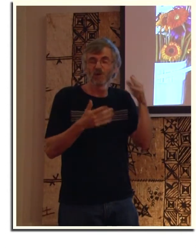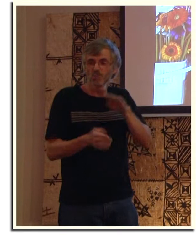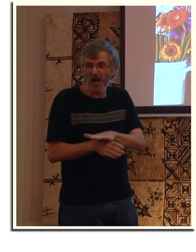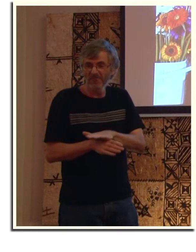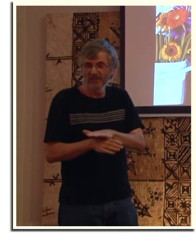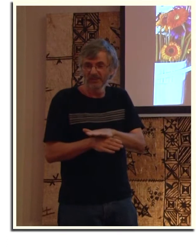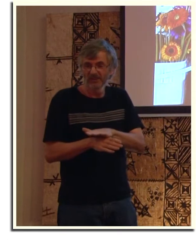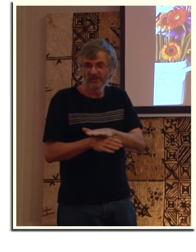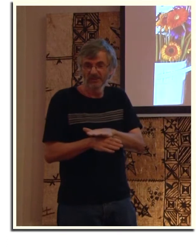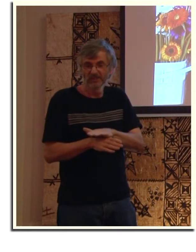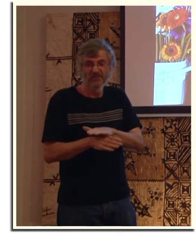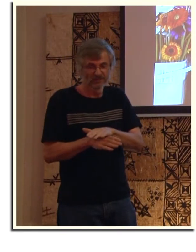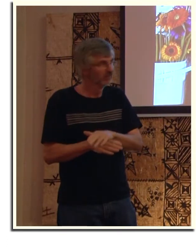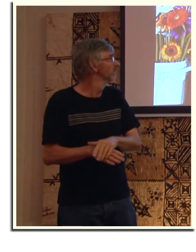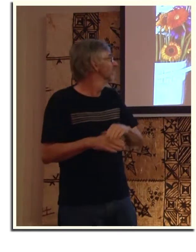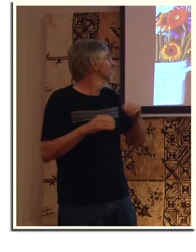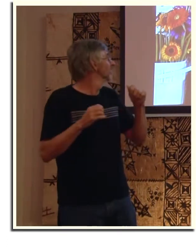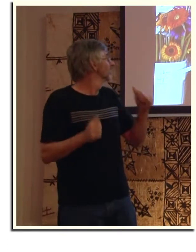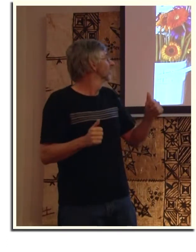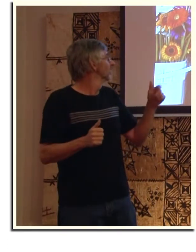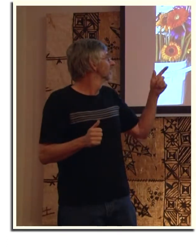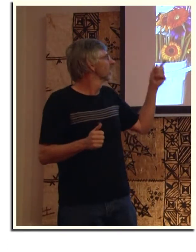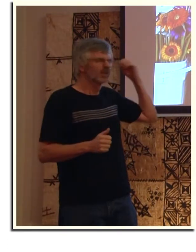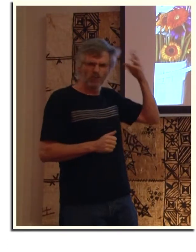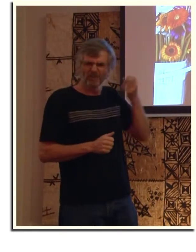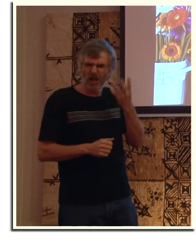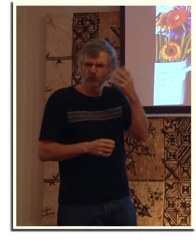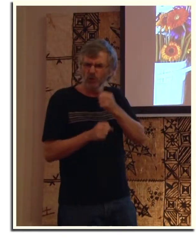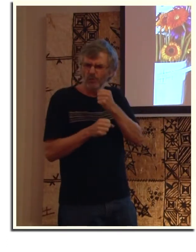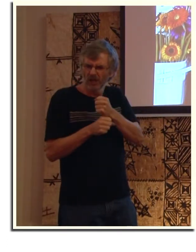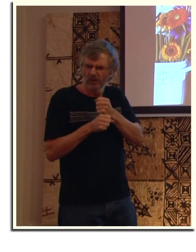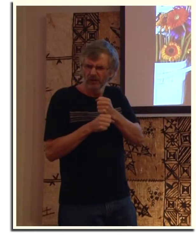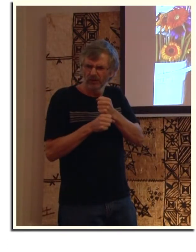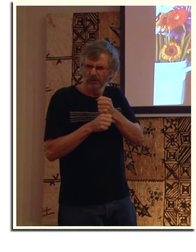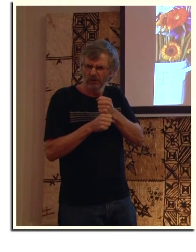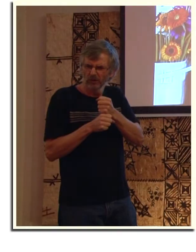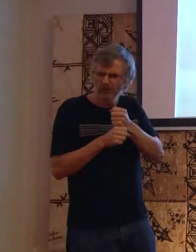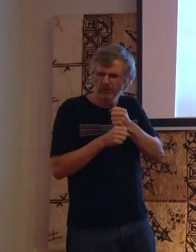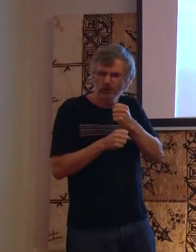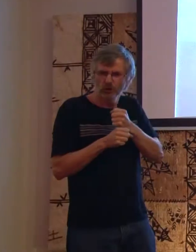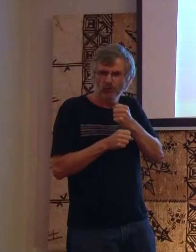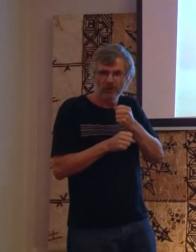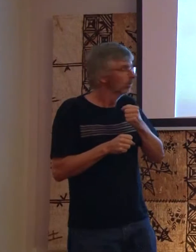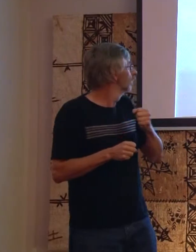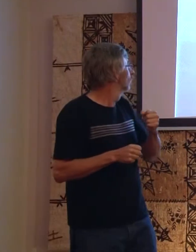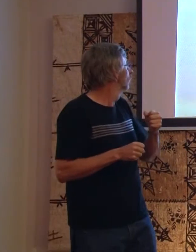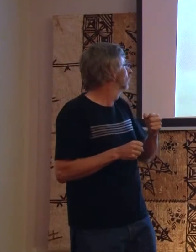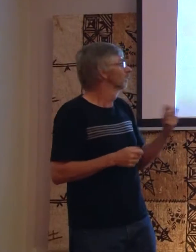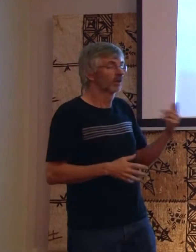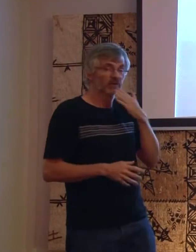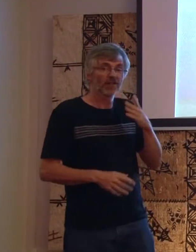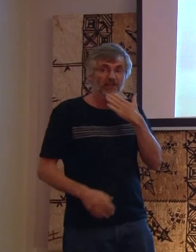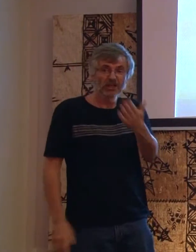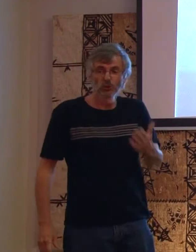I forgot about the flowers. I think they were gerberas. That's right. Oh, there we go. Thank you. Good. Oh, phew.